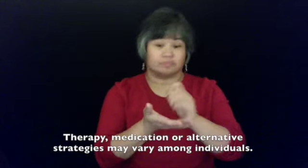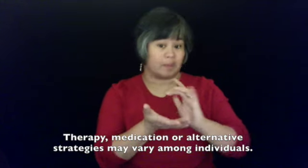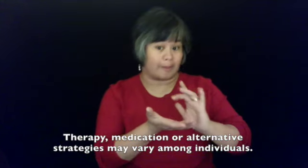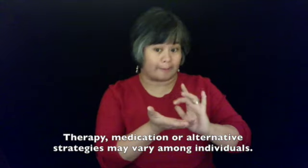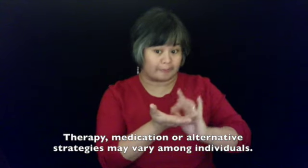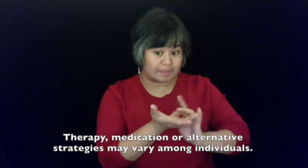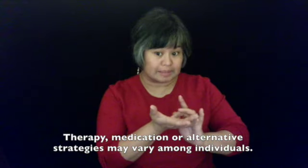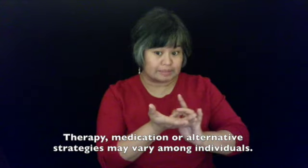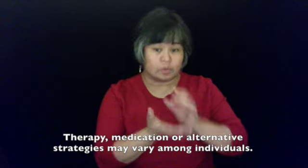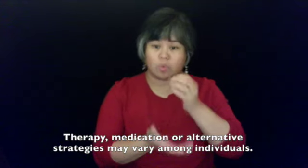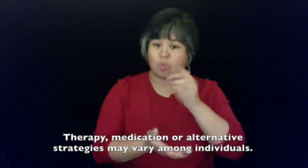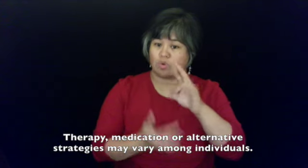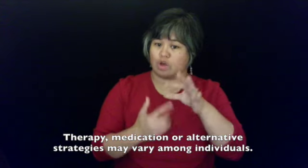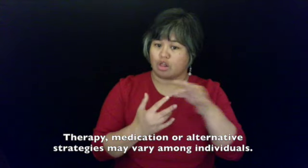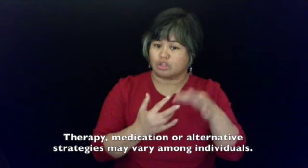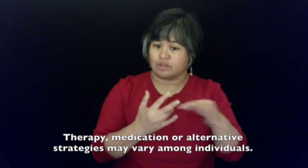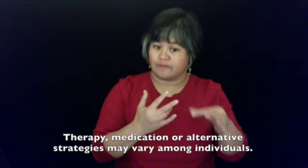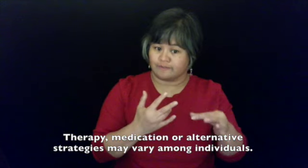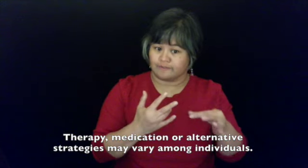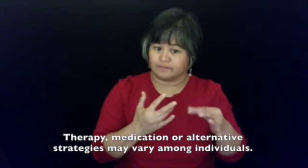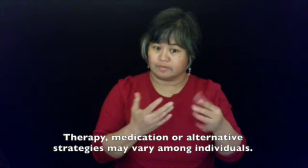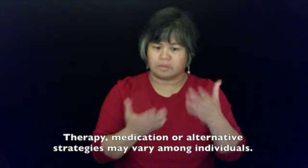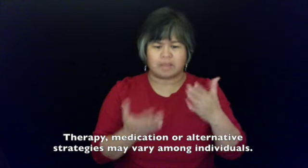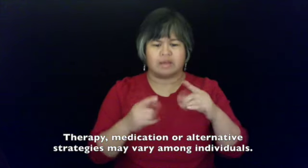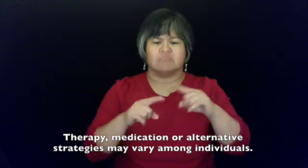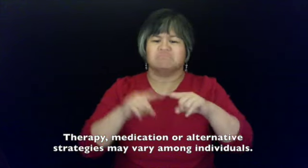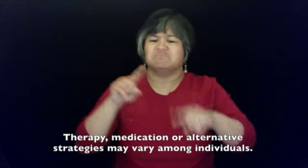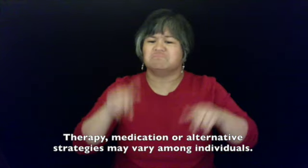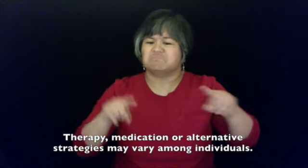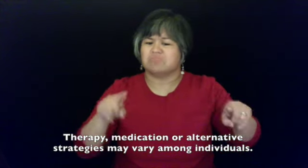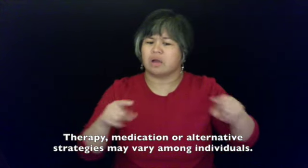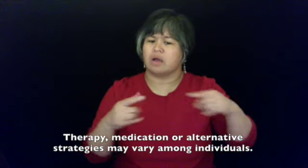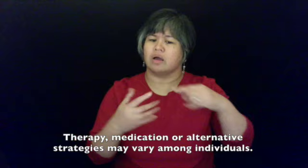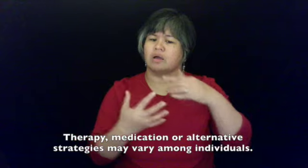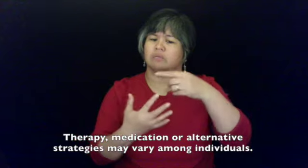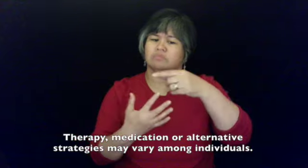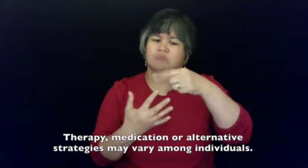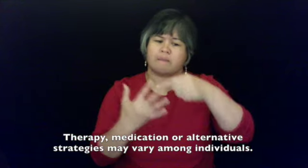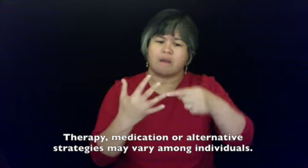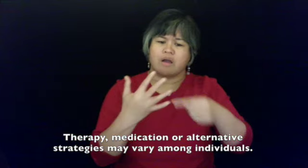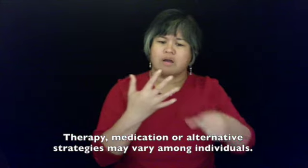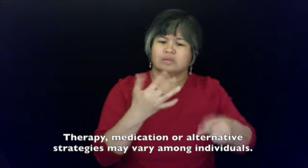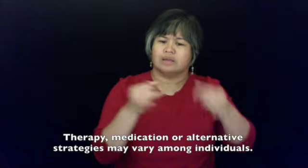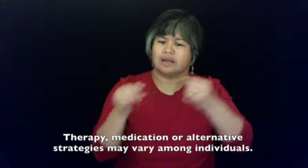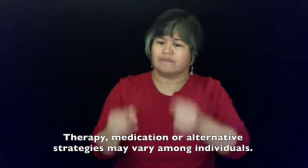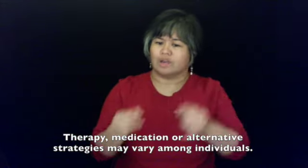Therapy, medication, or alternative strategies may vary among individuals.